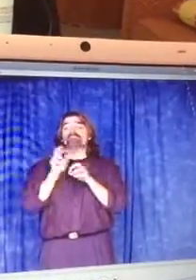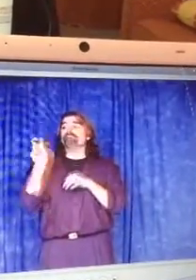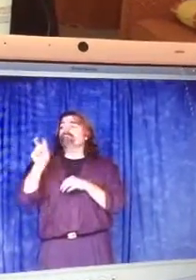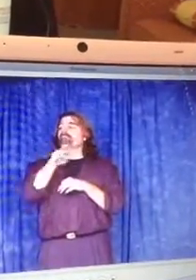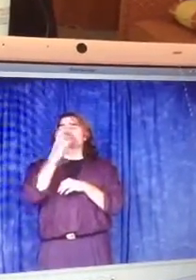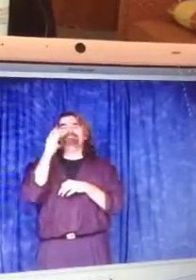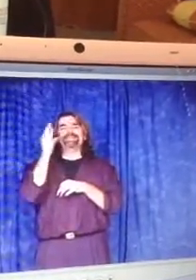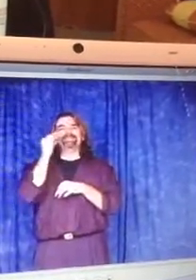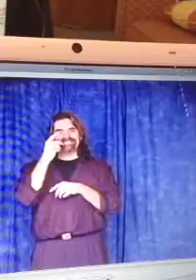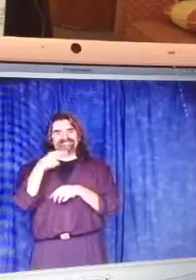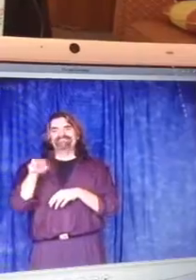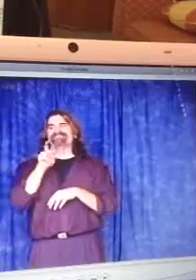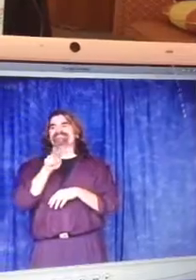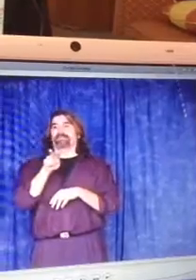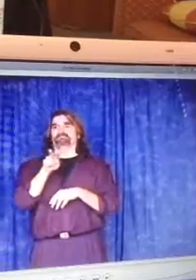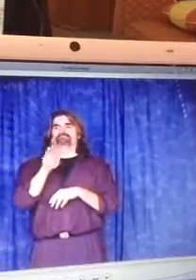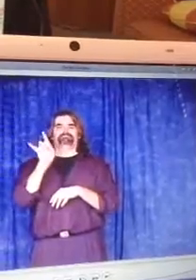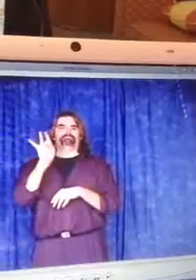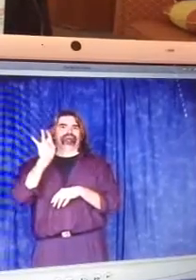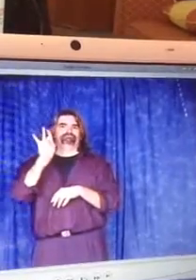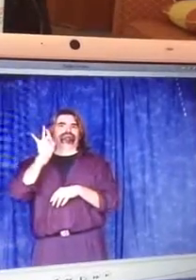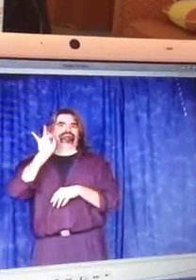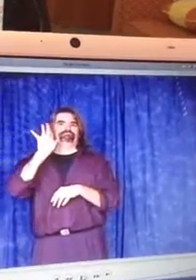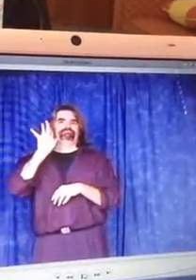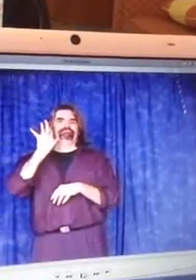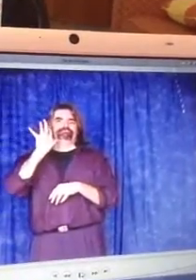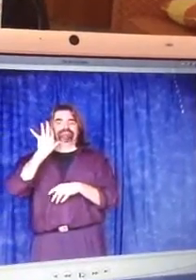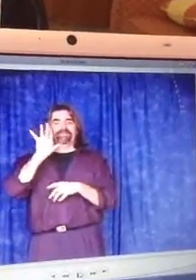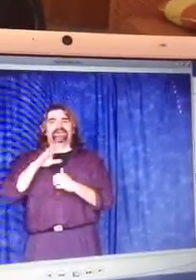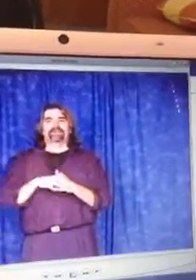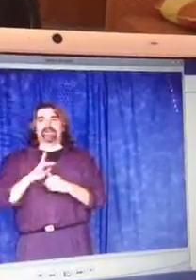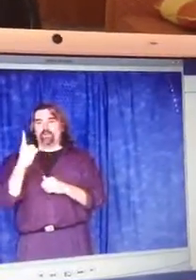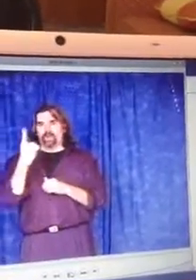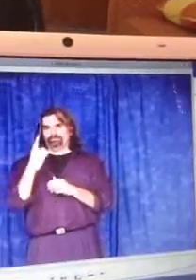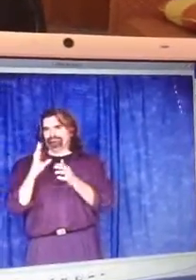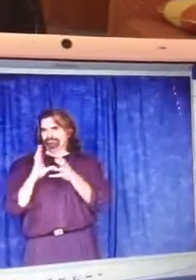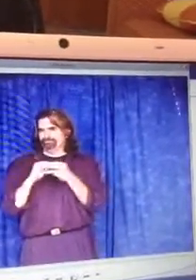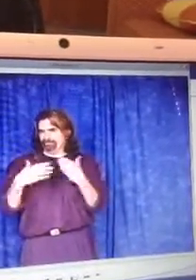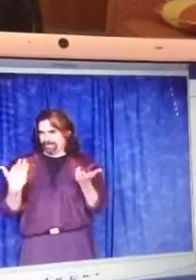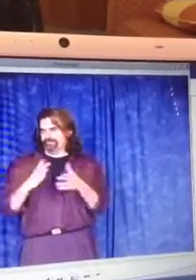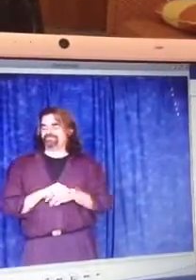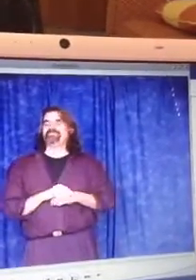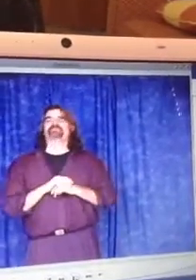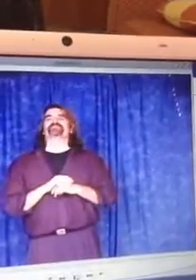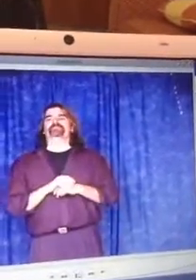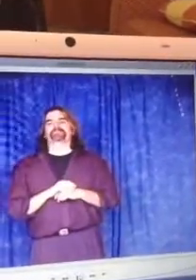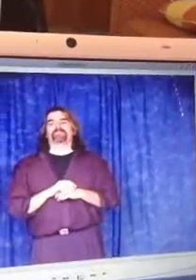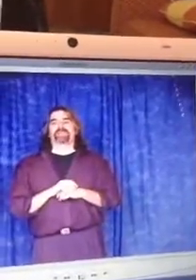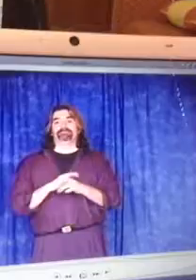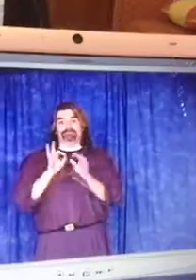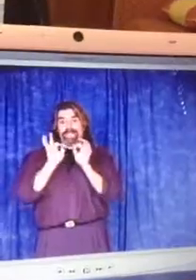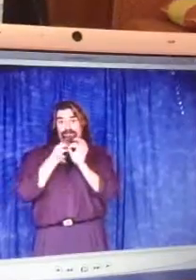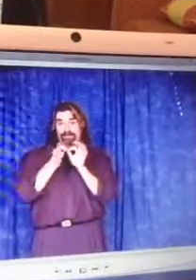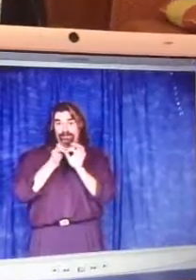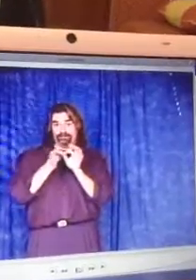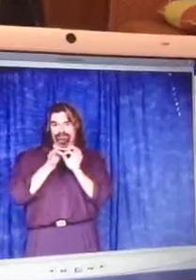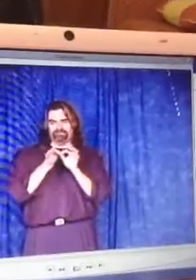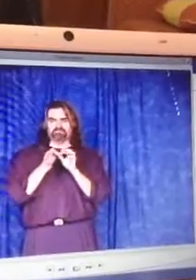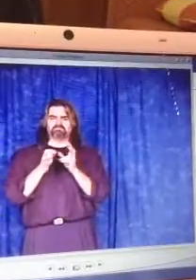Sometimes interpreters have lots of different experiences, but I'm going to tell you about this one experience this interpreter had that was really